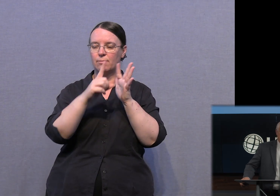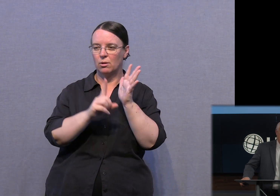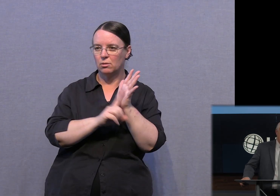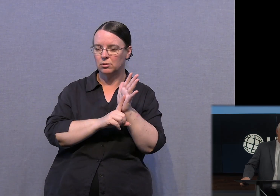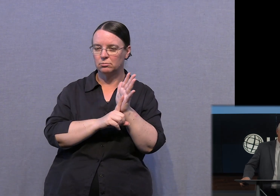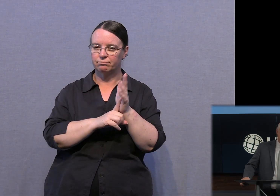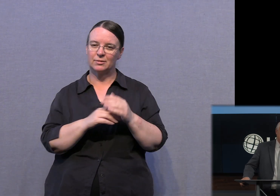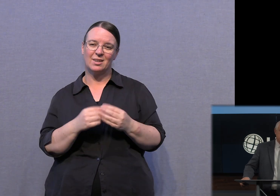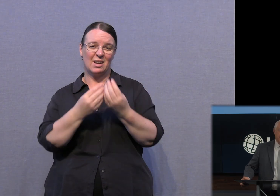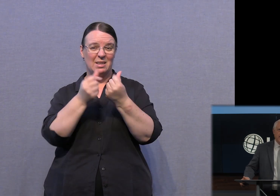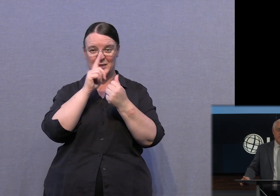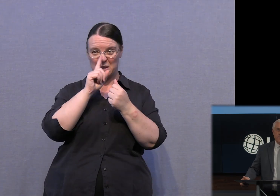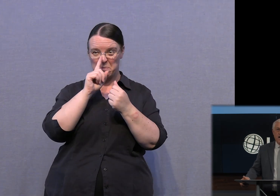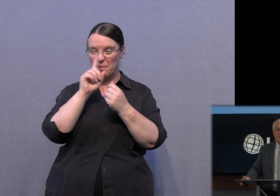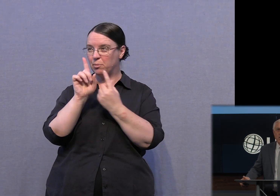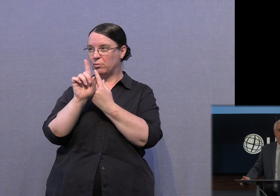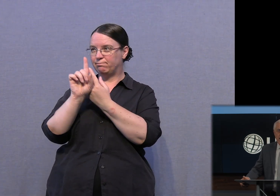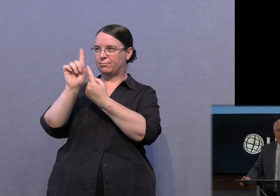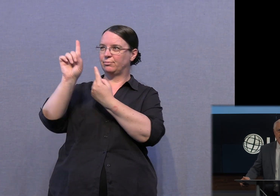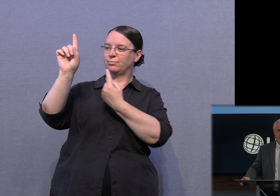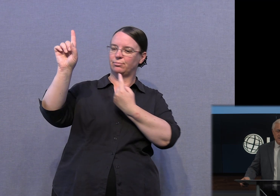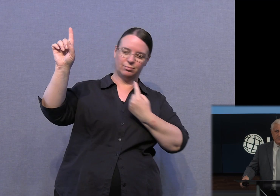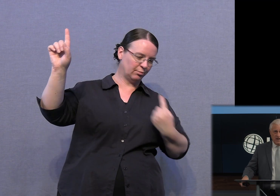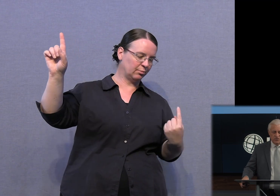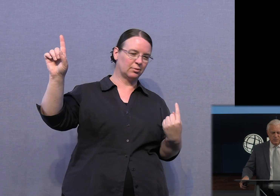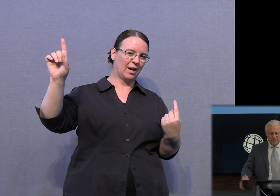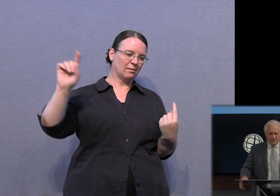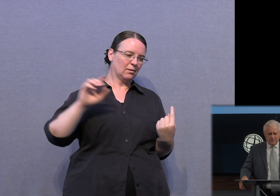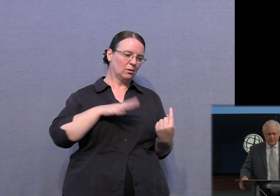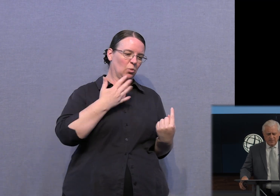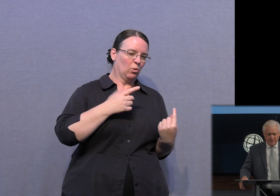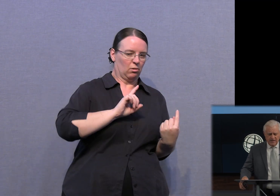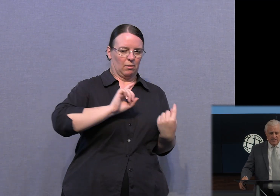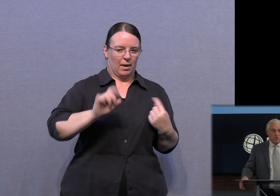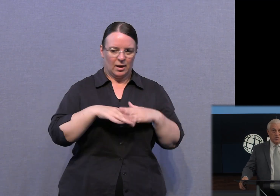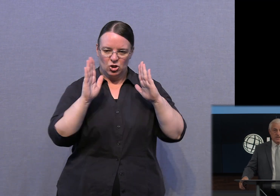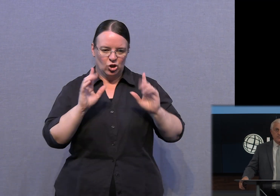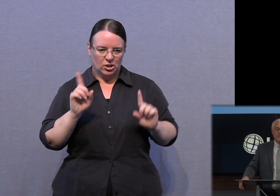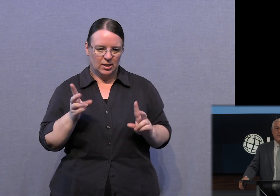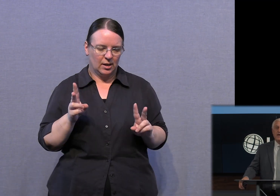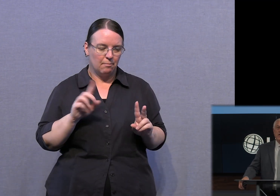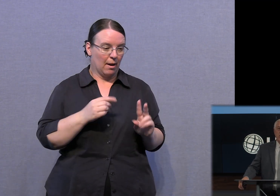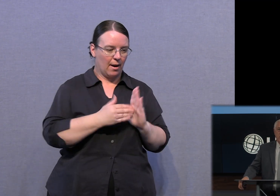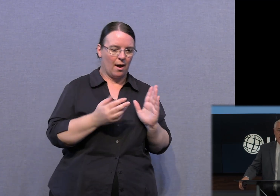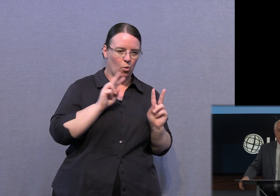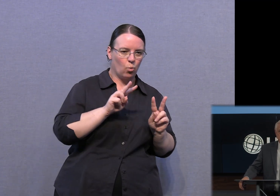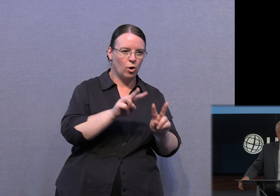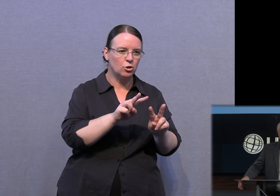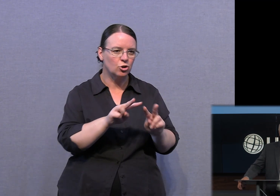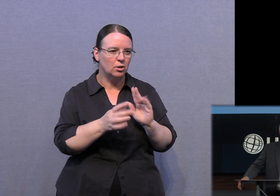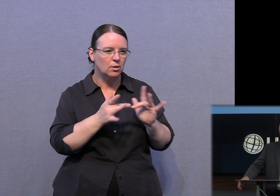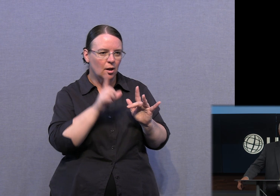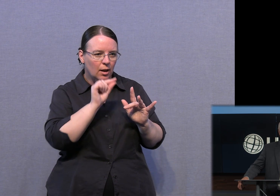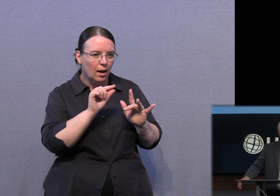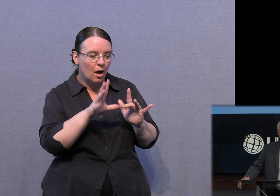but through an online service, they've been able to find their way back into fellowship with God's people. And so we're seeing people being renewed in the